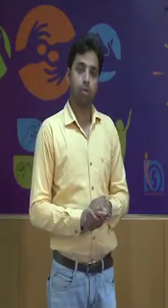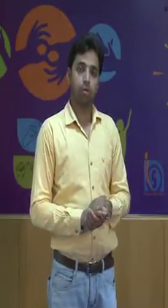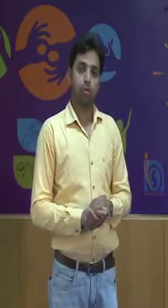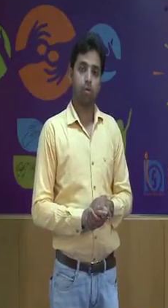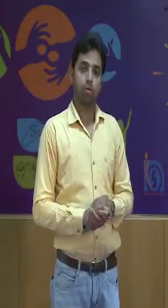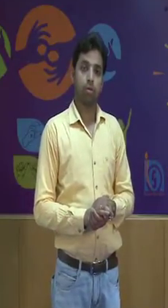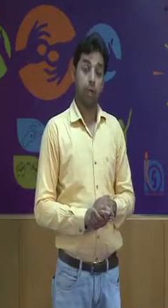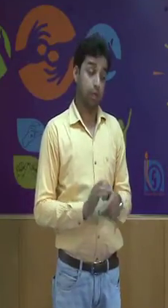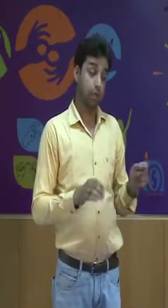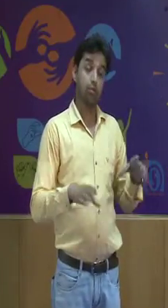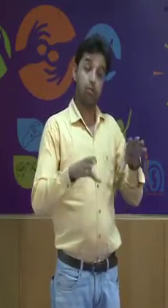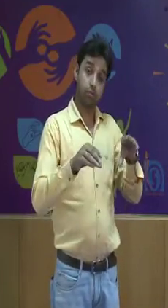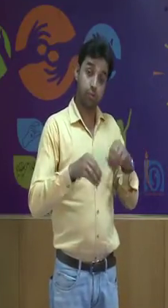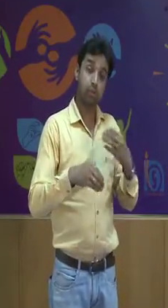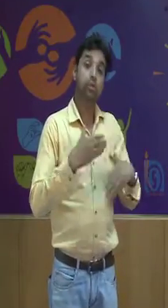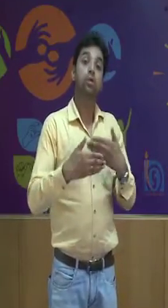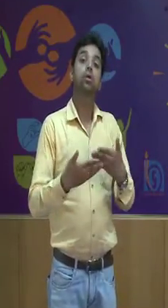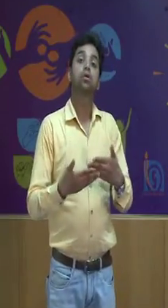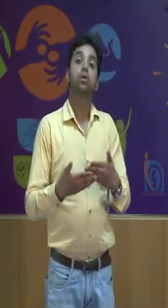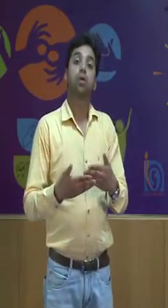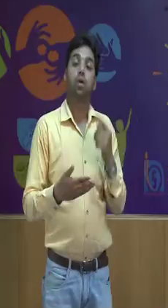They were also considered as impure